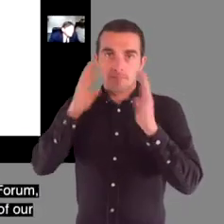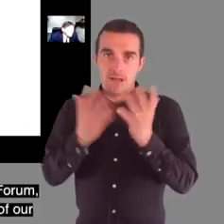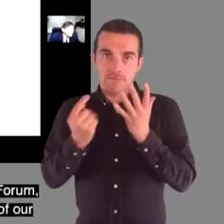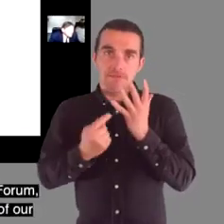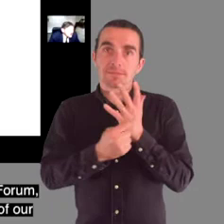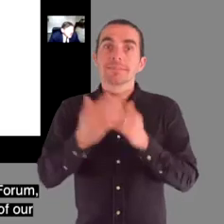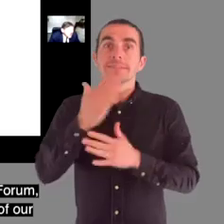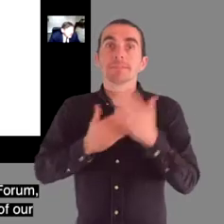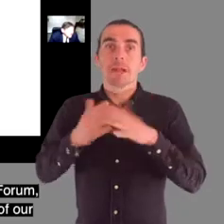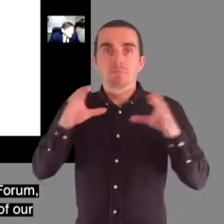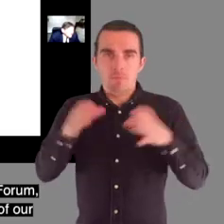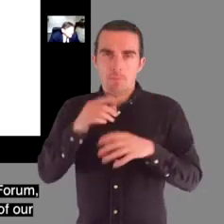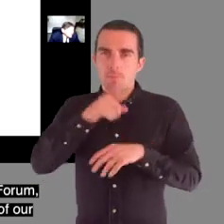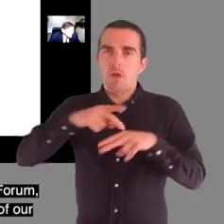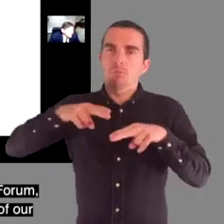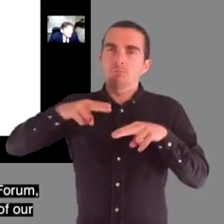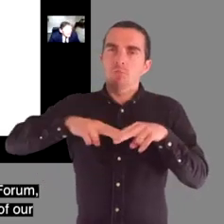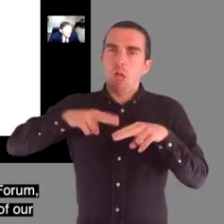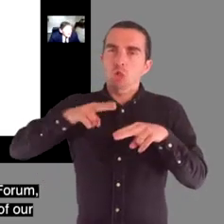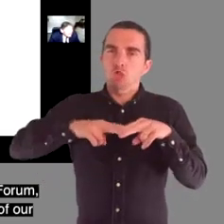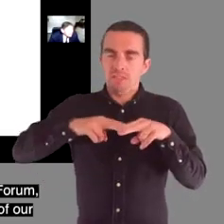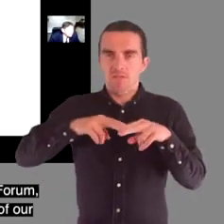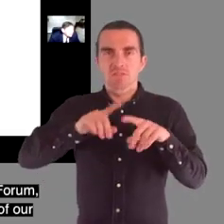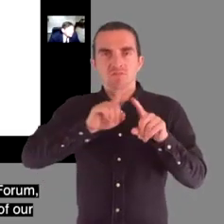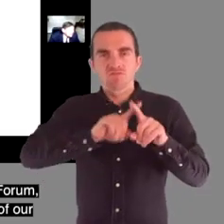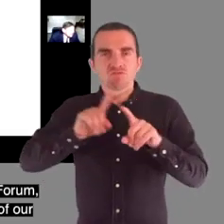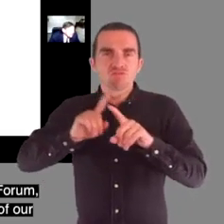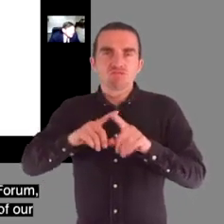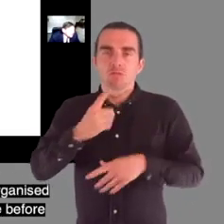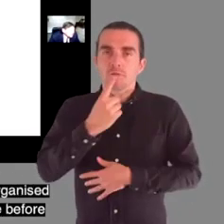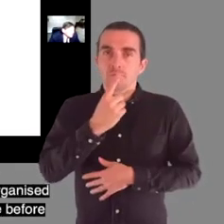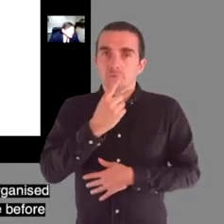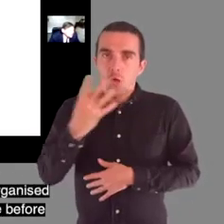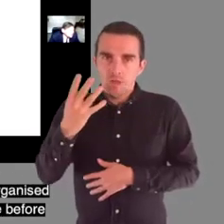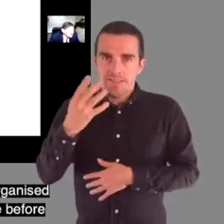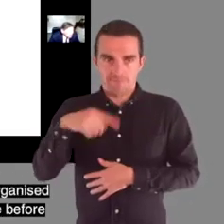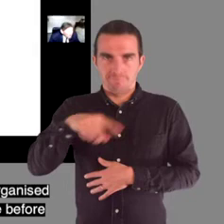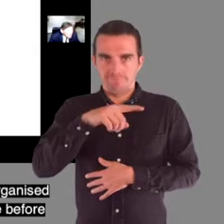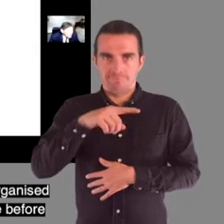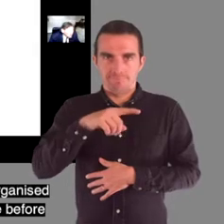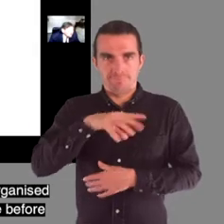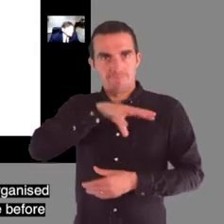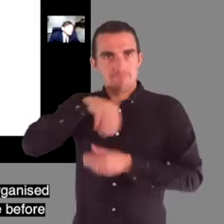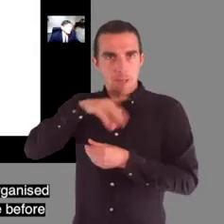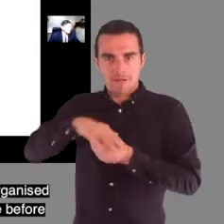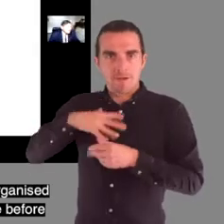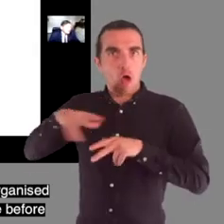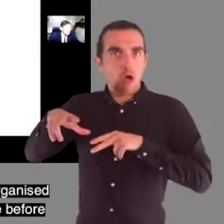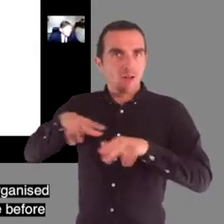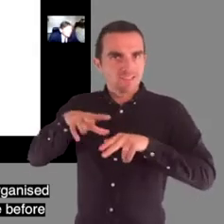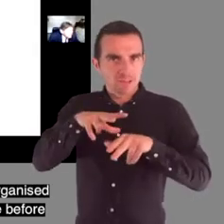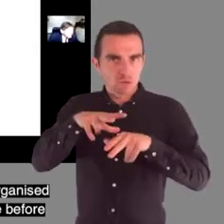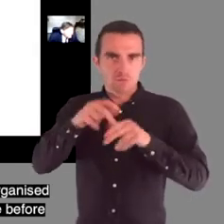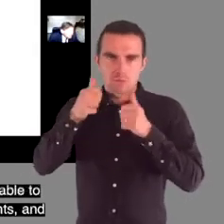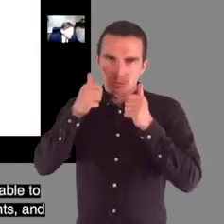Disability Forum, based in Fiji and covering 14 of our member organizations, is well organized, and they had structures